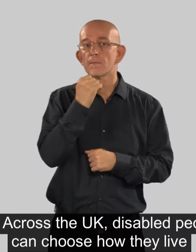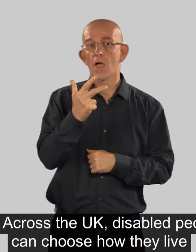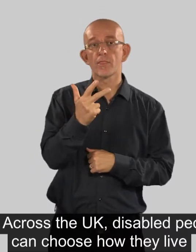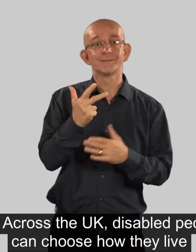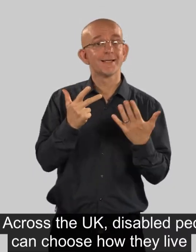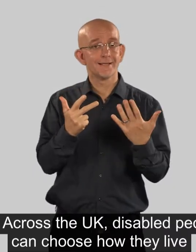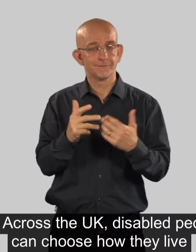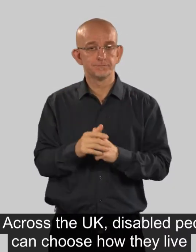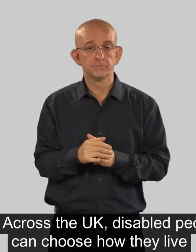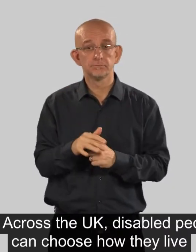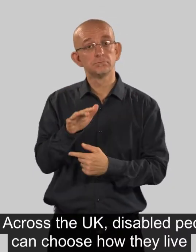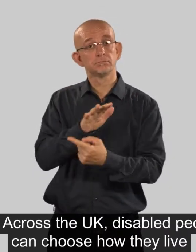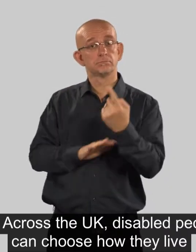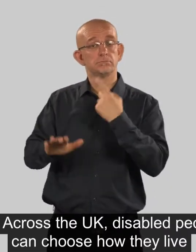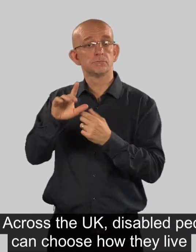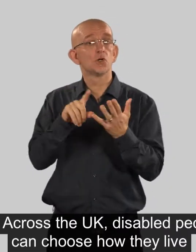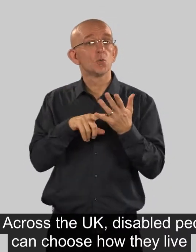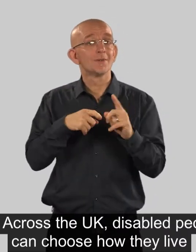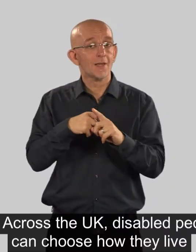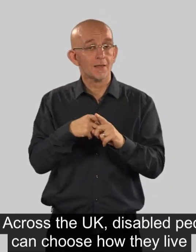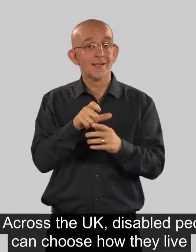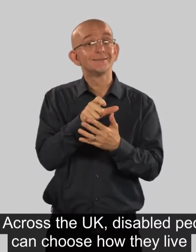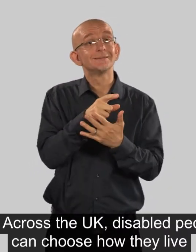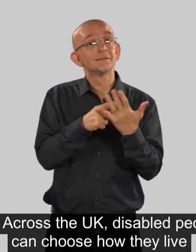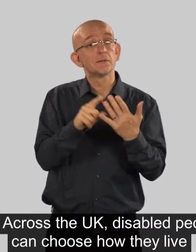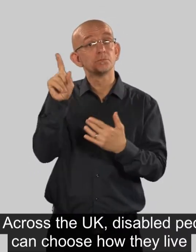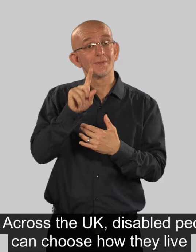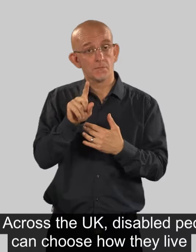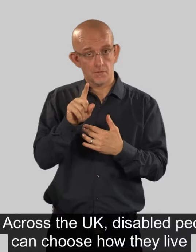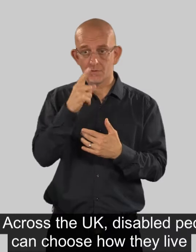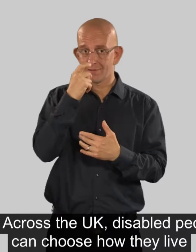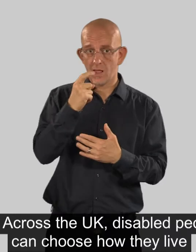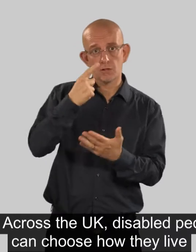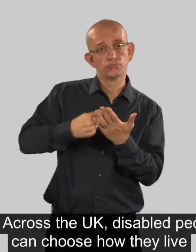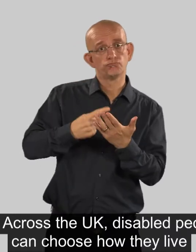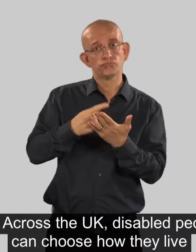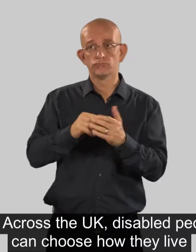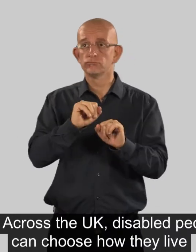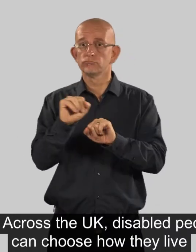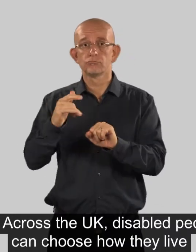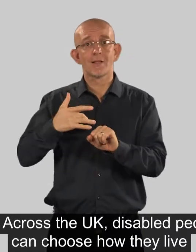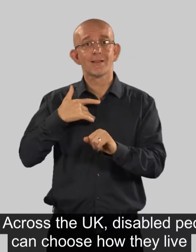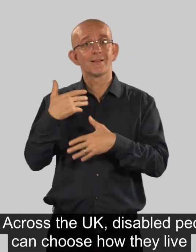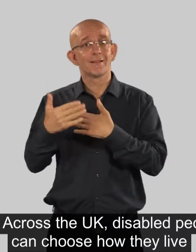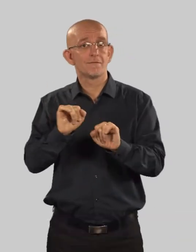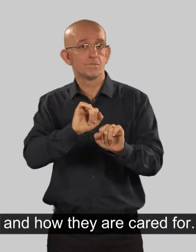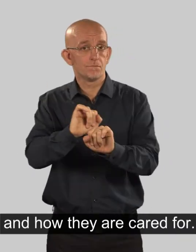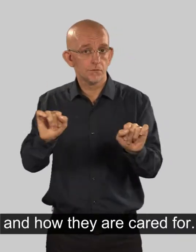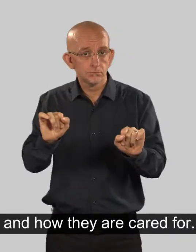38. Across the UK, disabled people can choose how they live and how they are cared